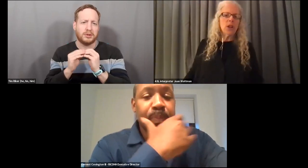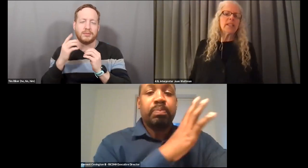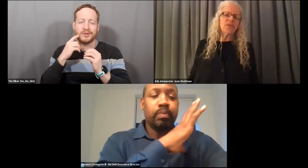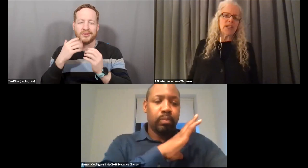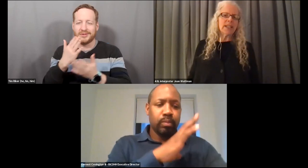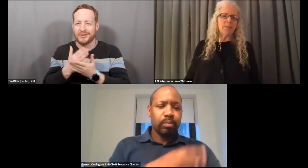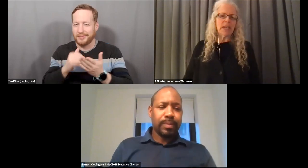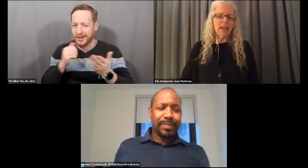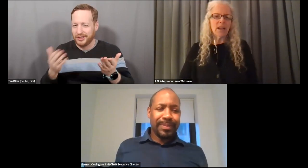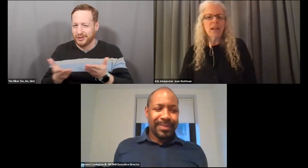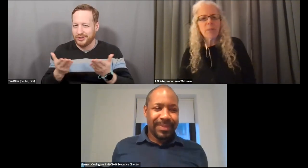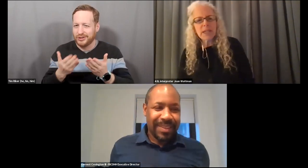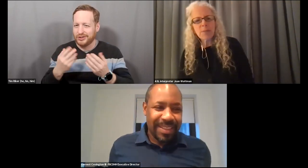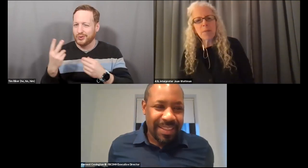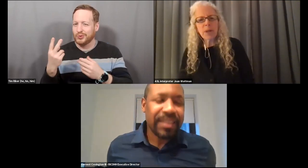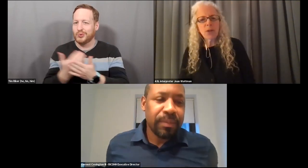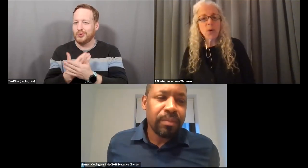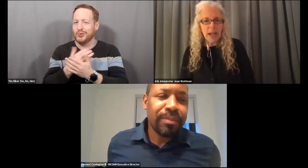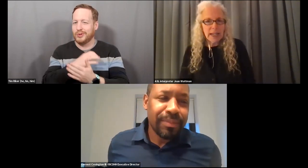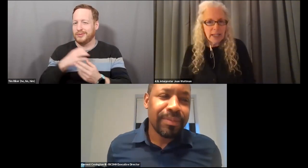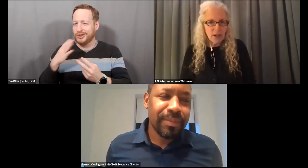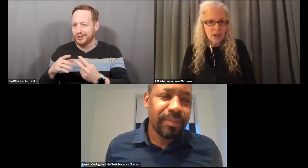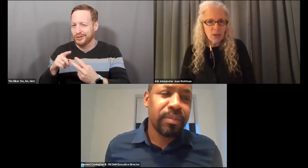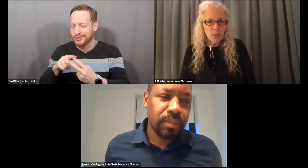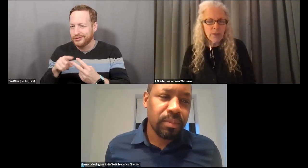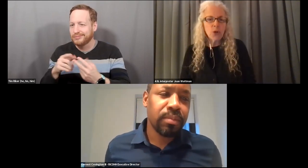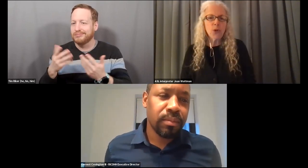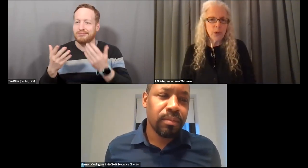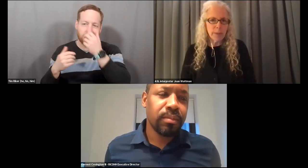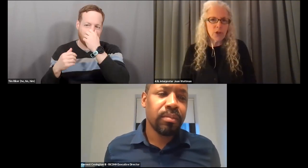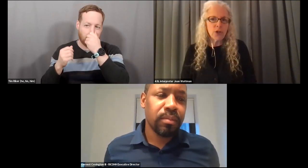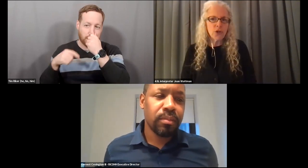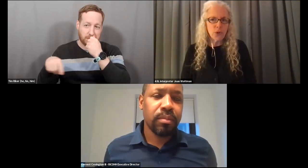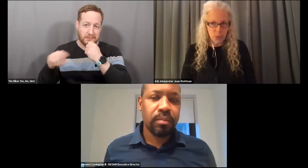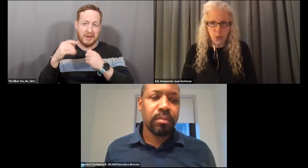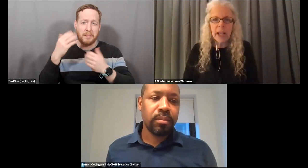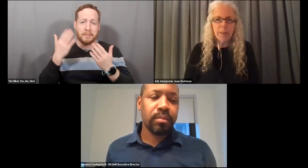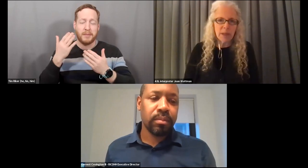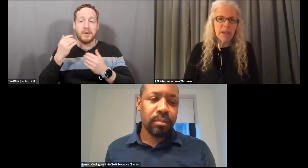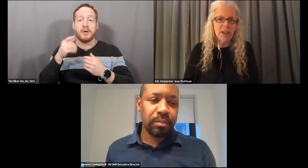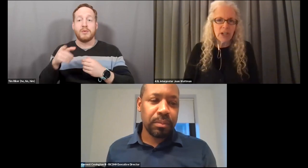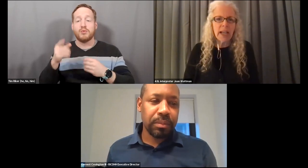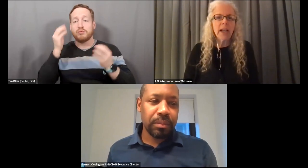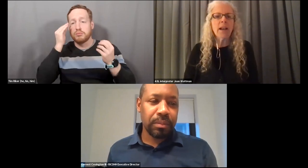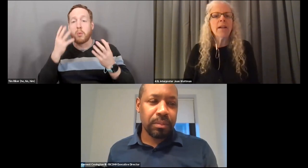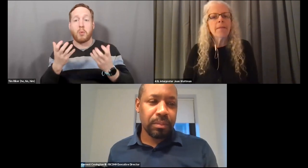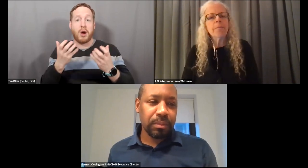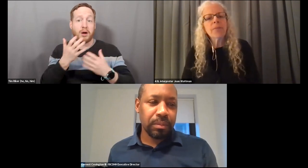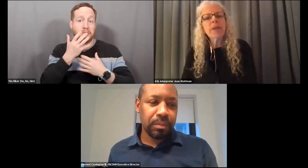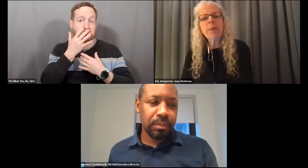this for the next meeting because people who are not here, we have two new commissioners who weren't able to be here tonight. Maybe